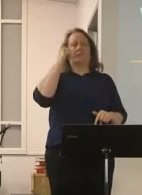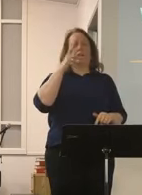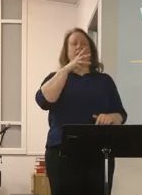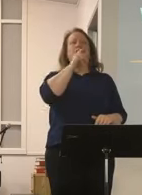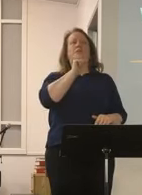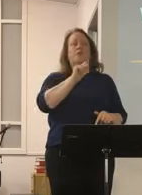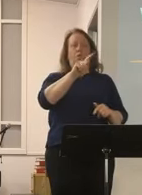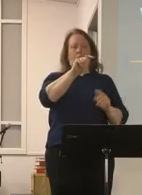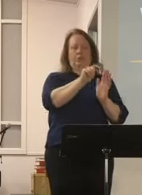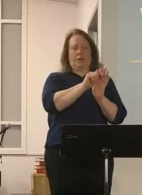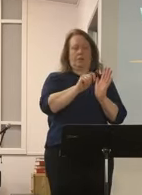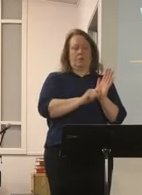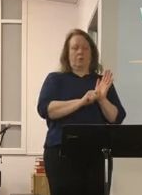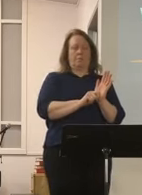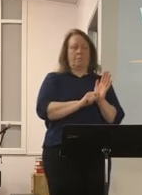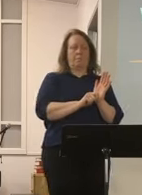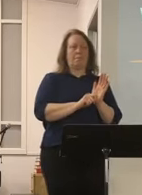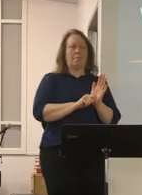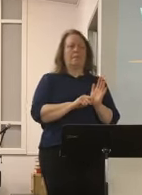is not even going to mention